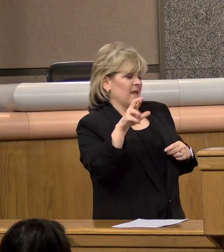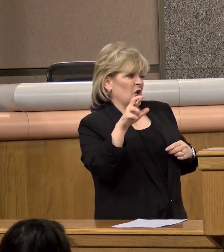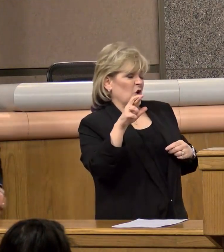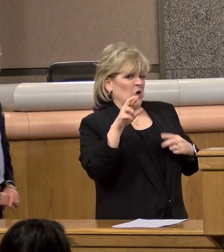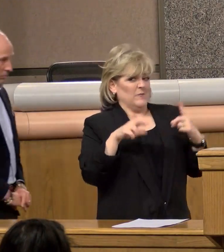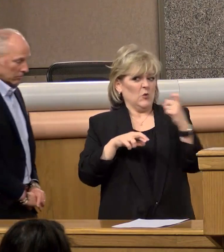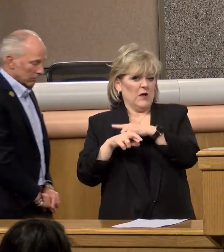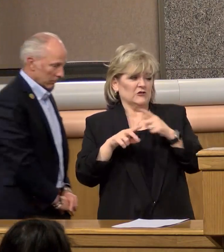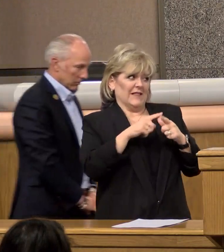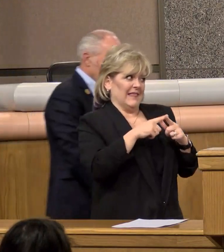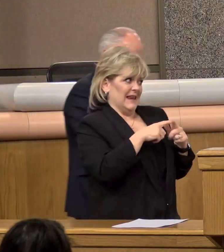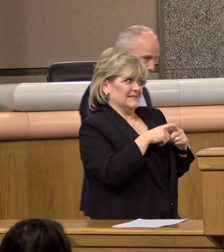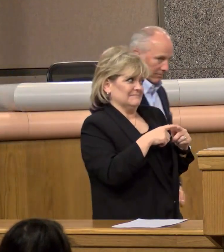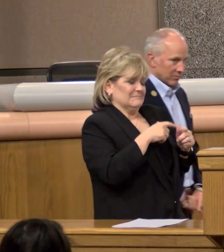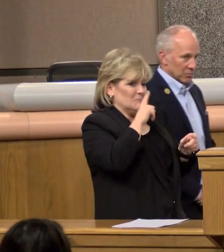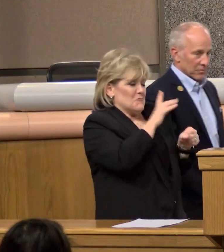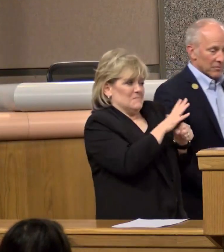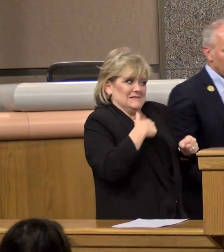I'll comply.